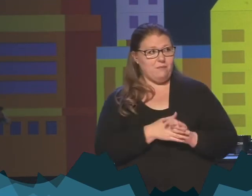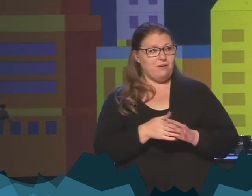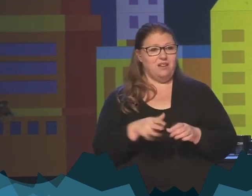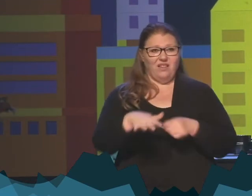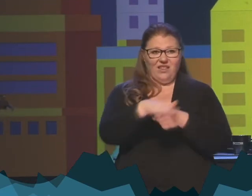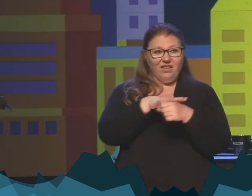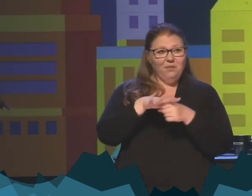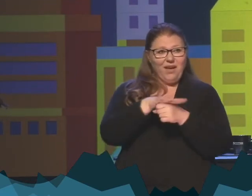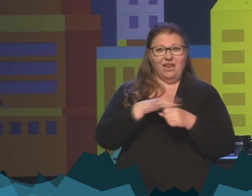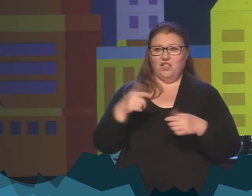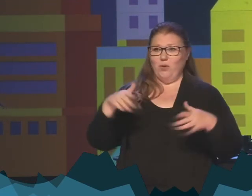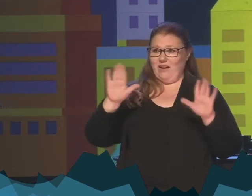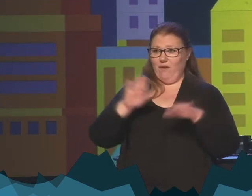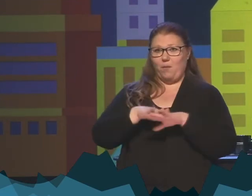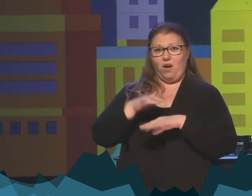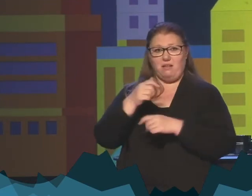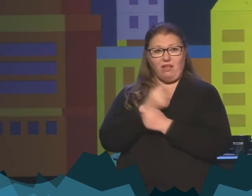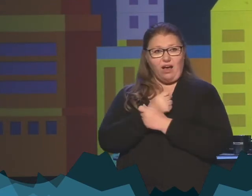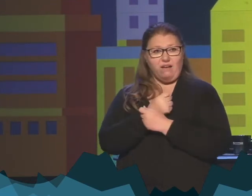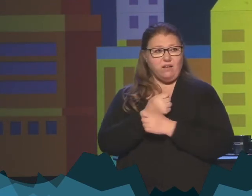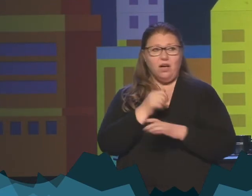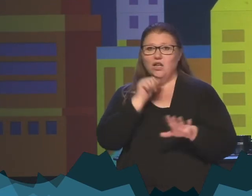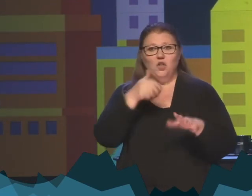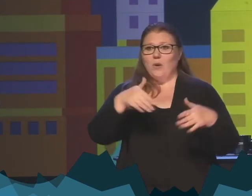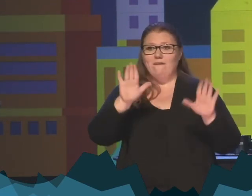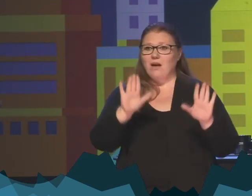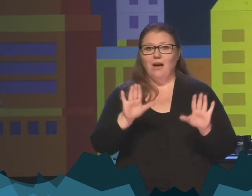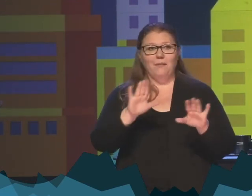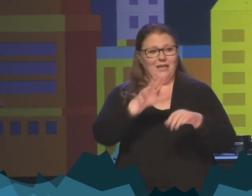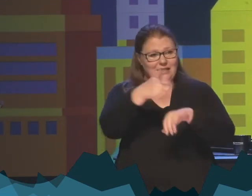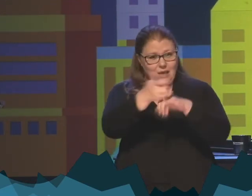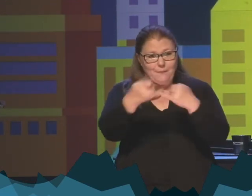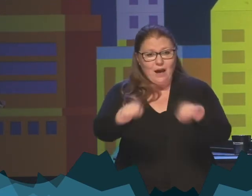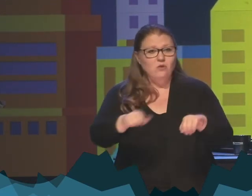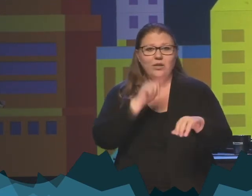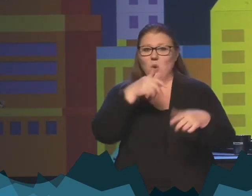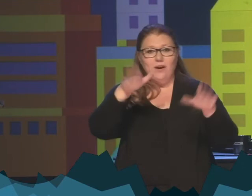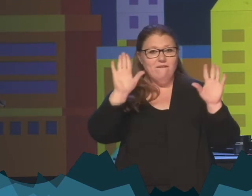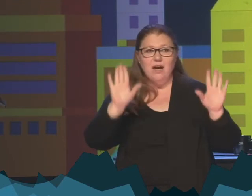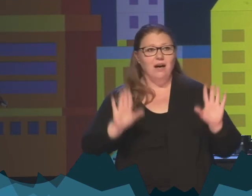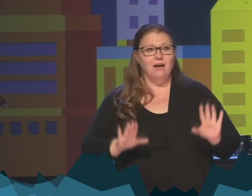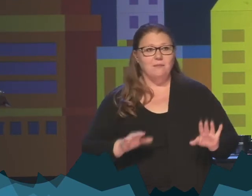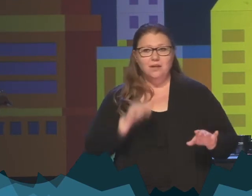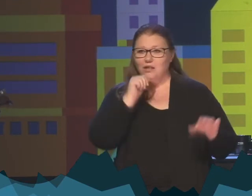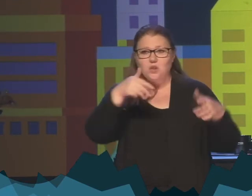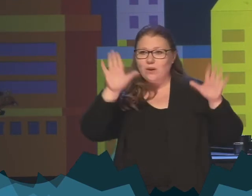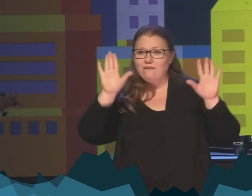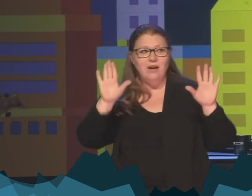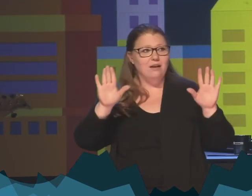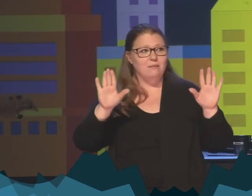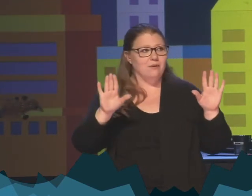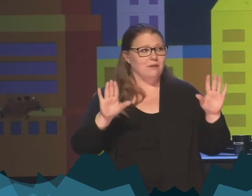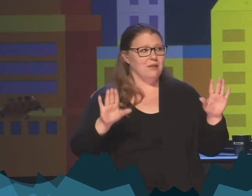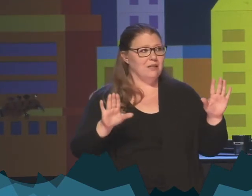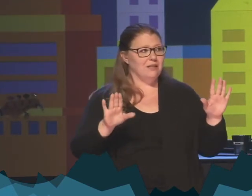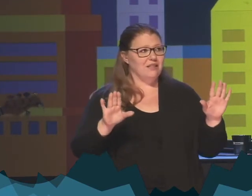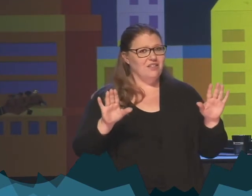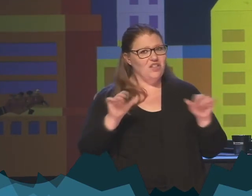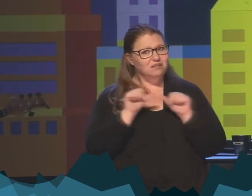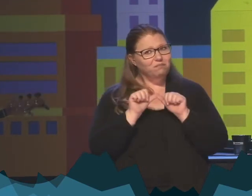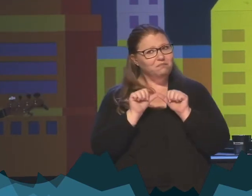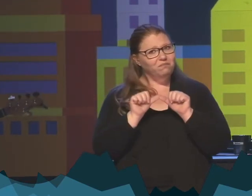that you were just going to give up on love, and God's saying, don't give up. Set a boundary. Don't give up. Don't give up. Don't give up. Hang in